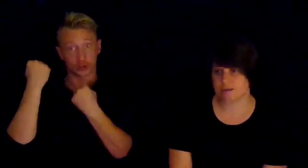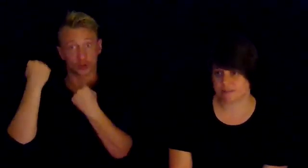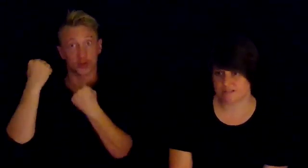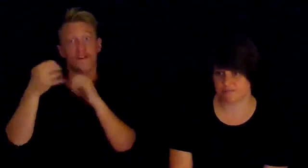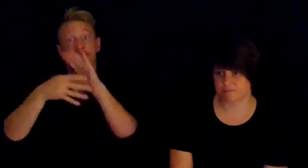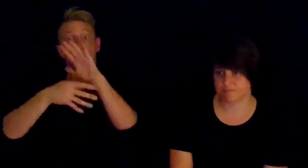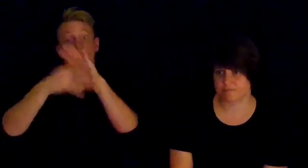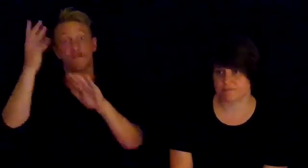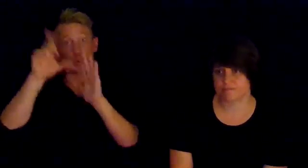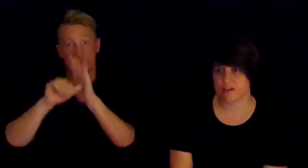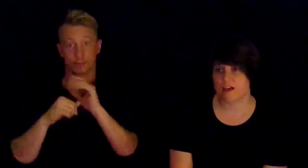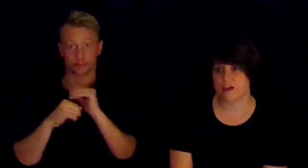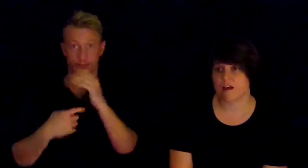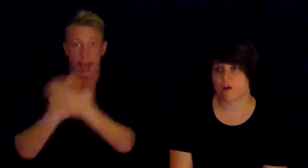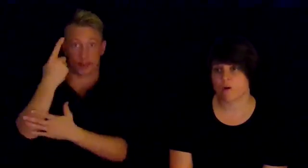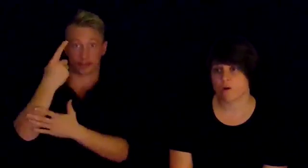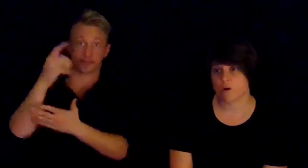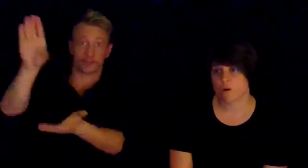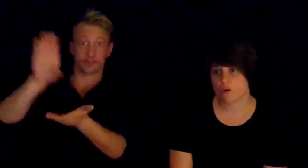4 times.